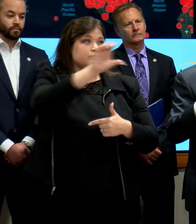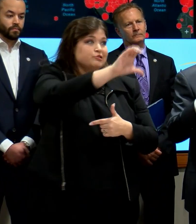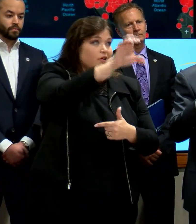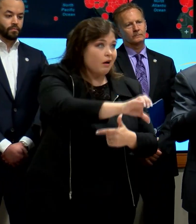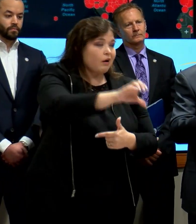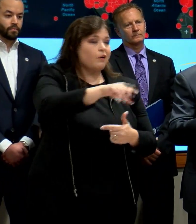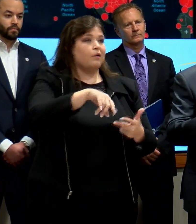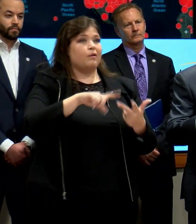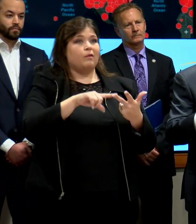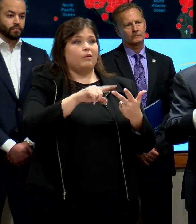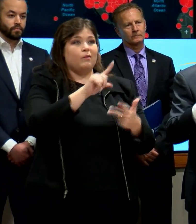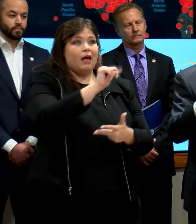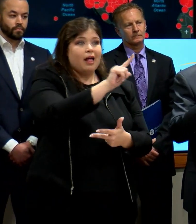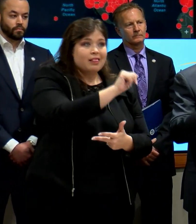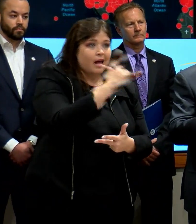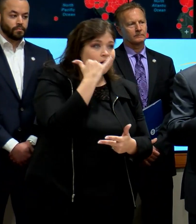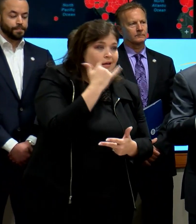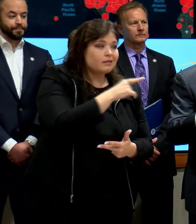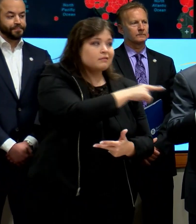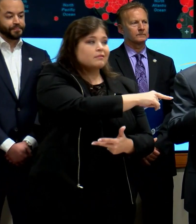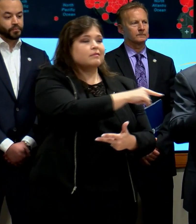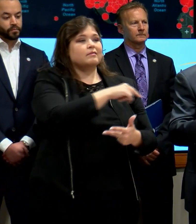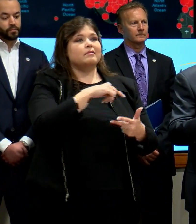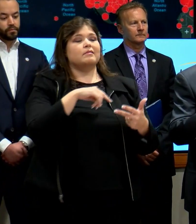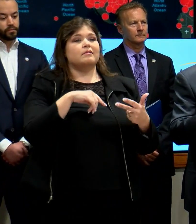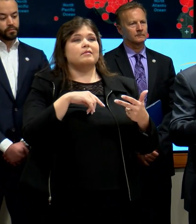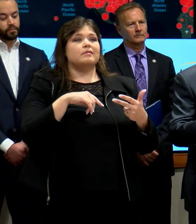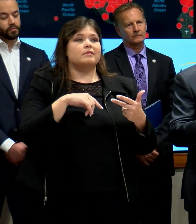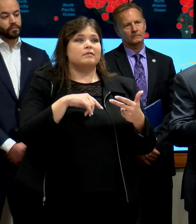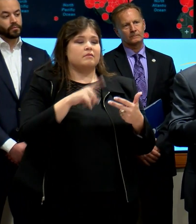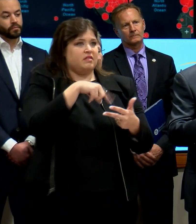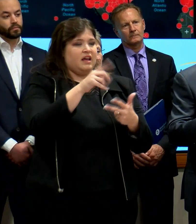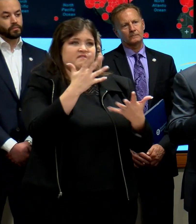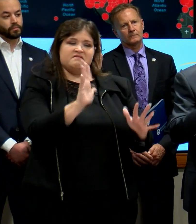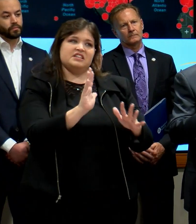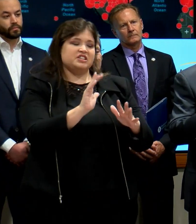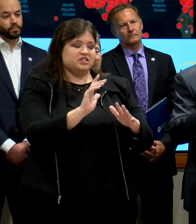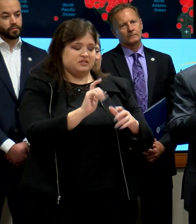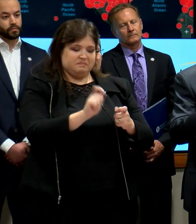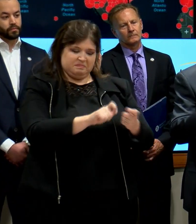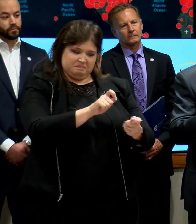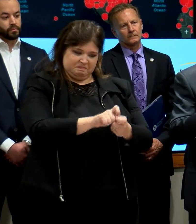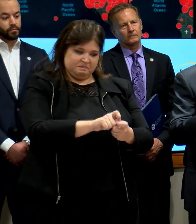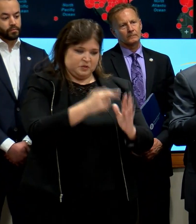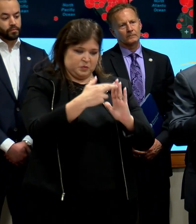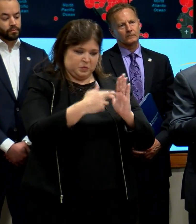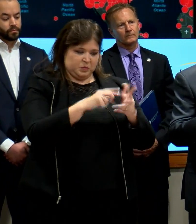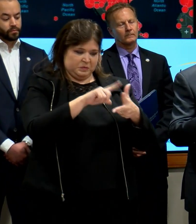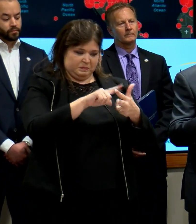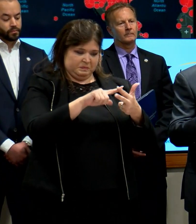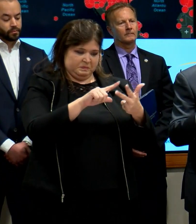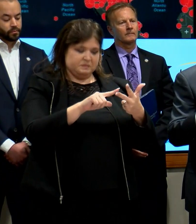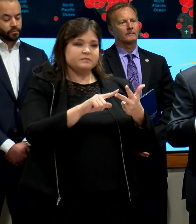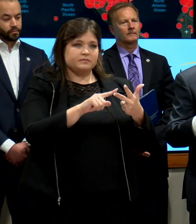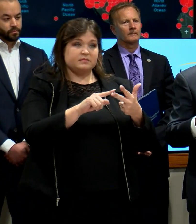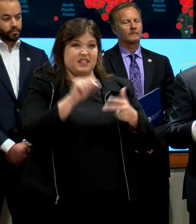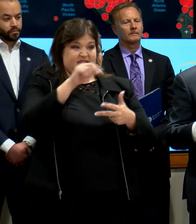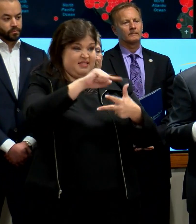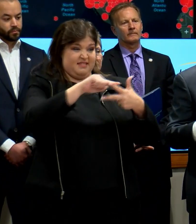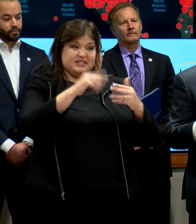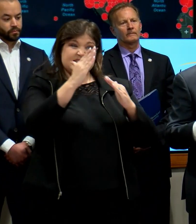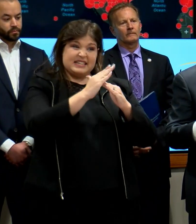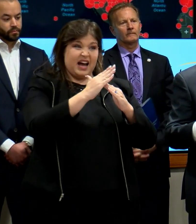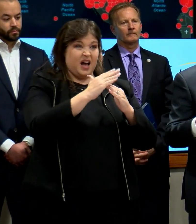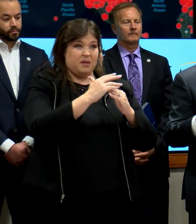Chicago, LA have taken very definitive steps. Those are the top 3 largest cities in the country. We are number